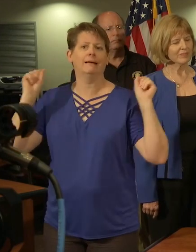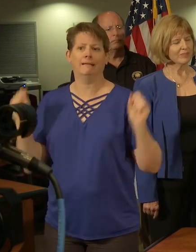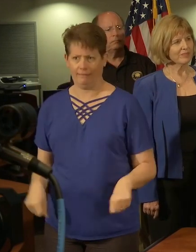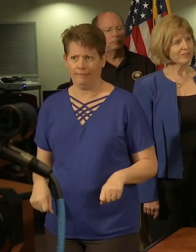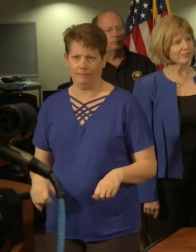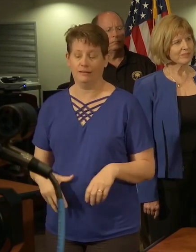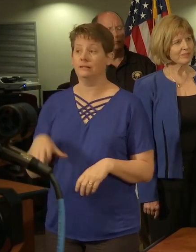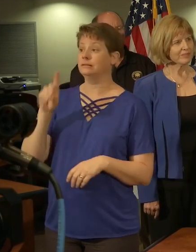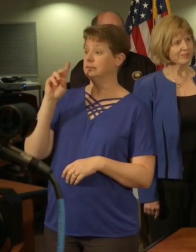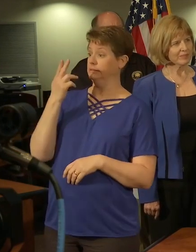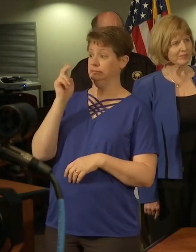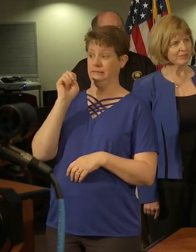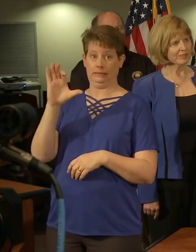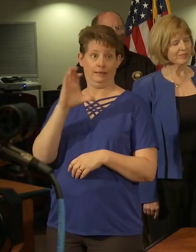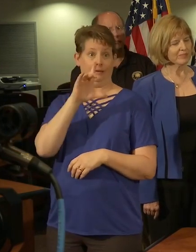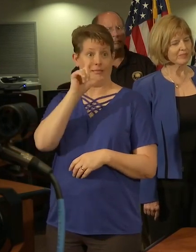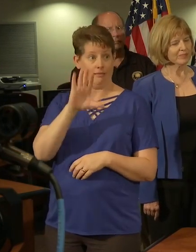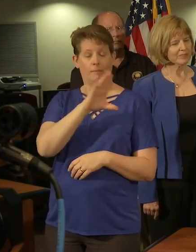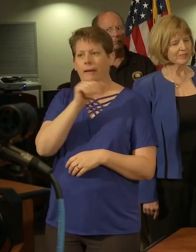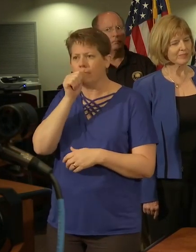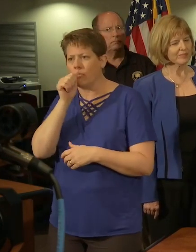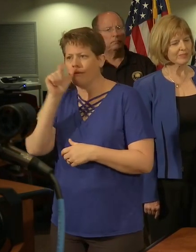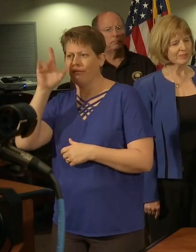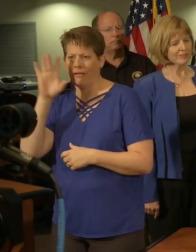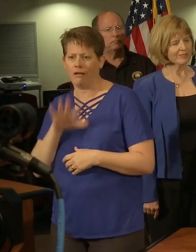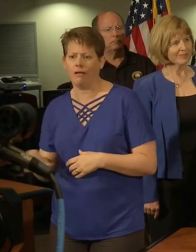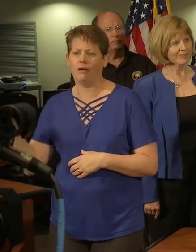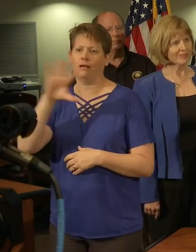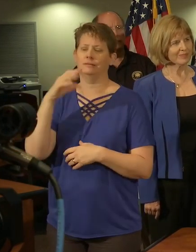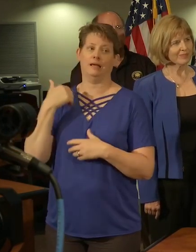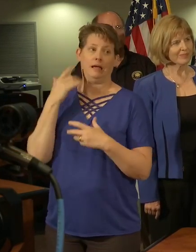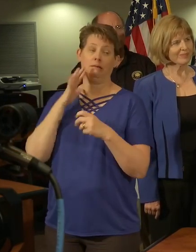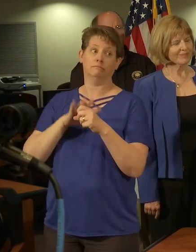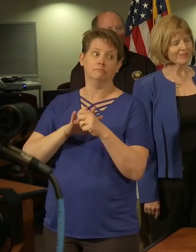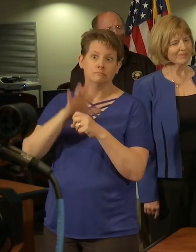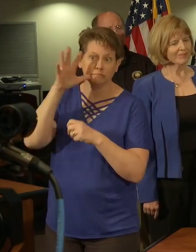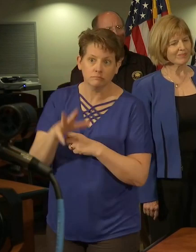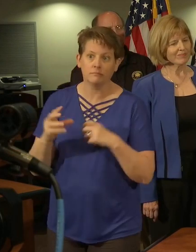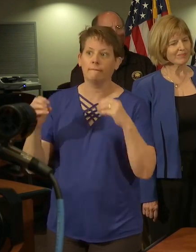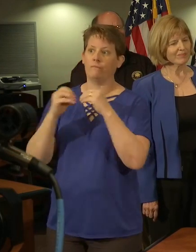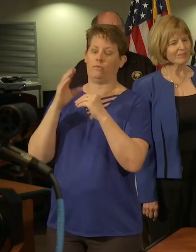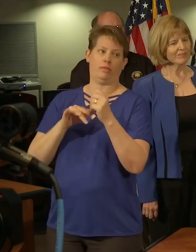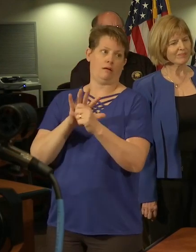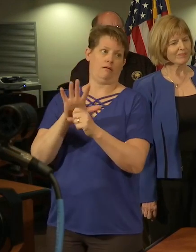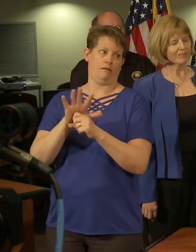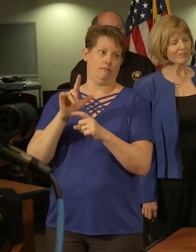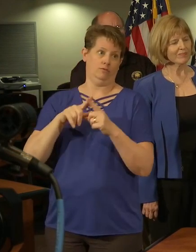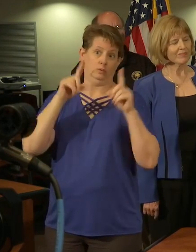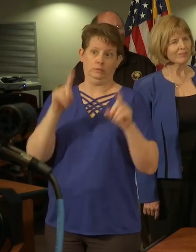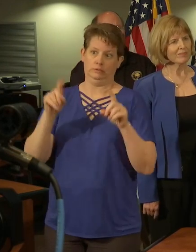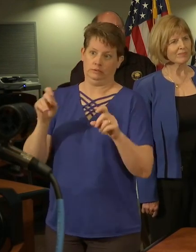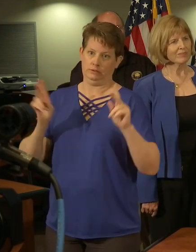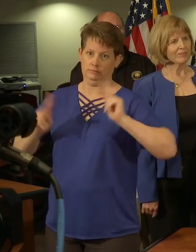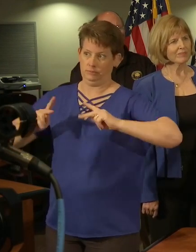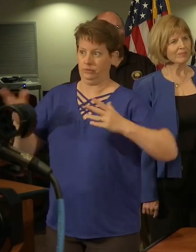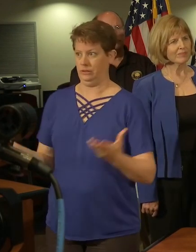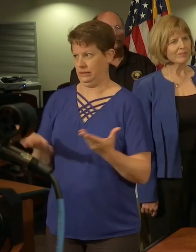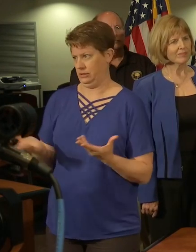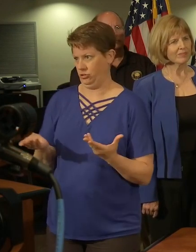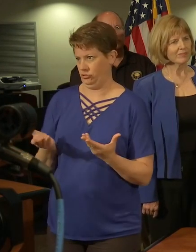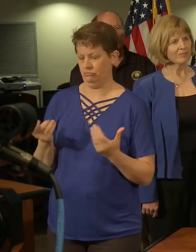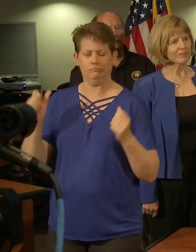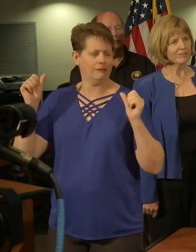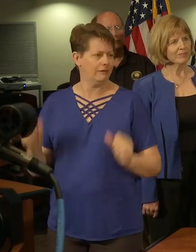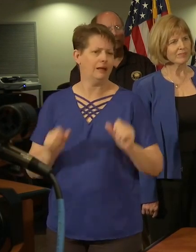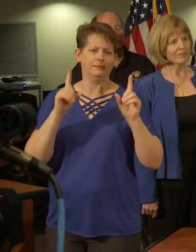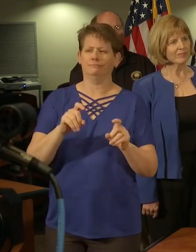DHEC lab and the private labs currently have more than adequate supplies, more than adequate, to conduct